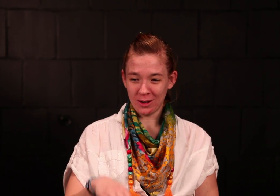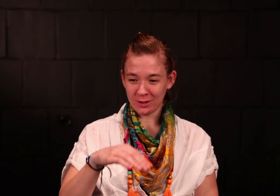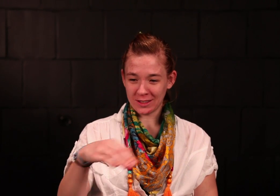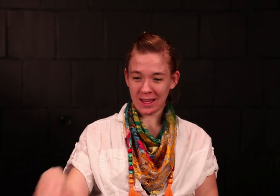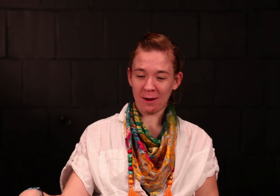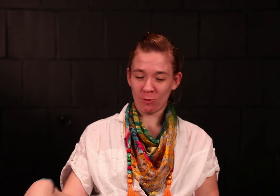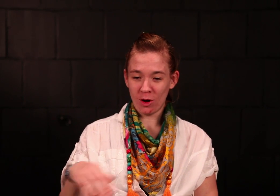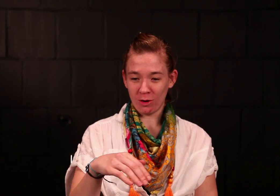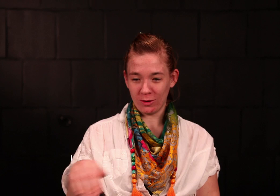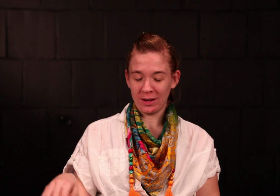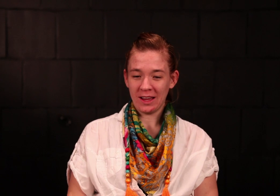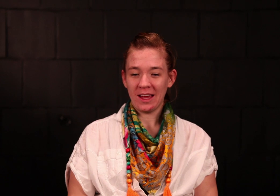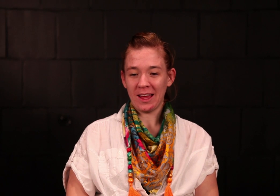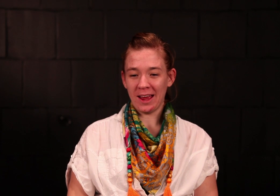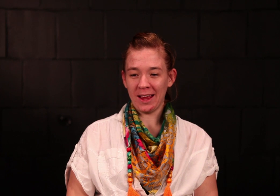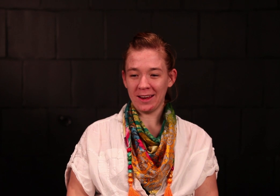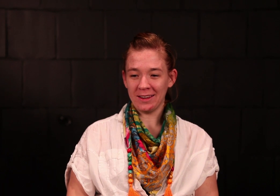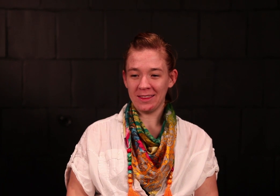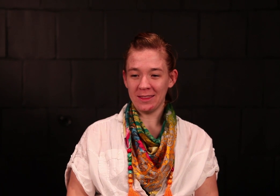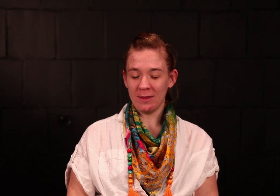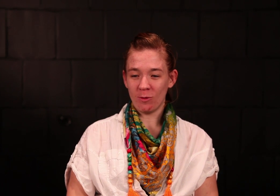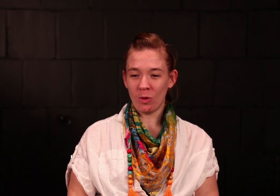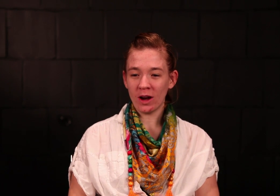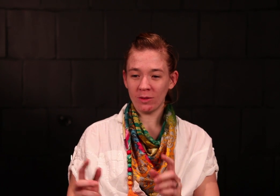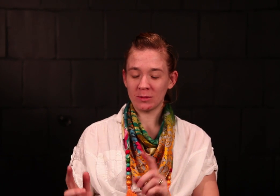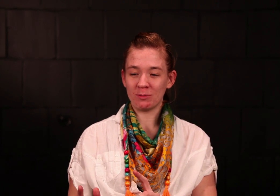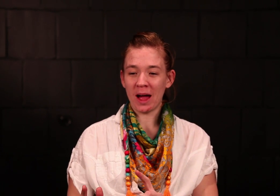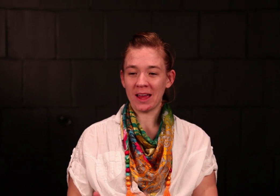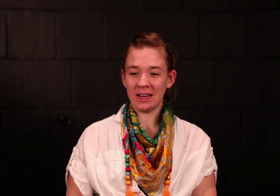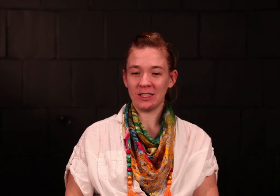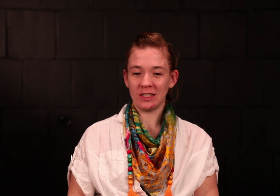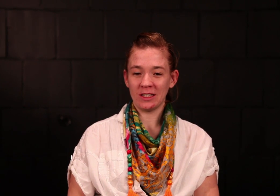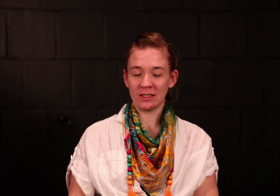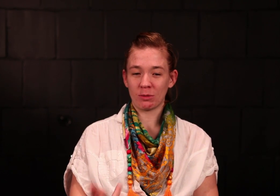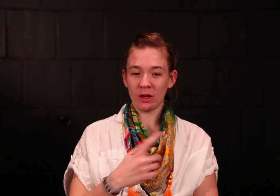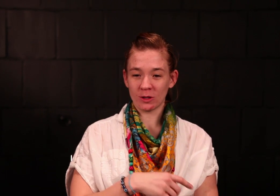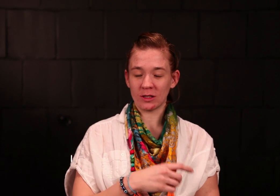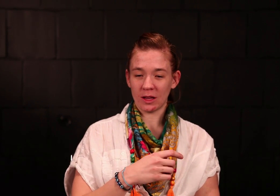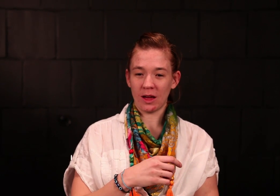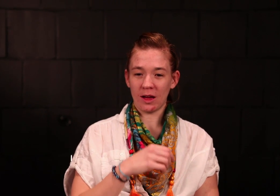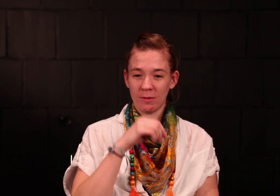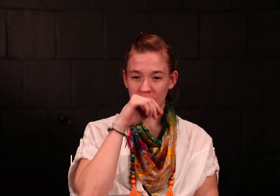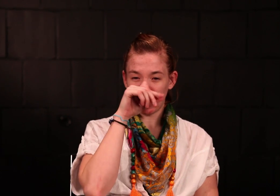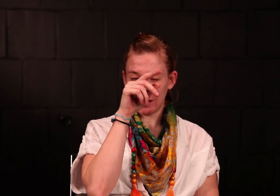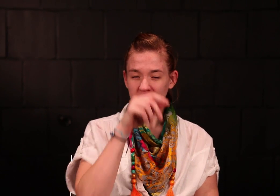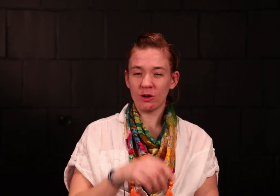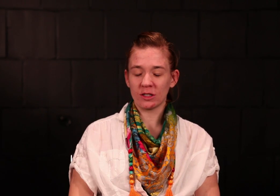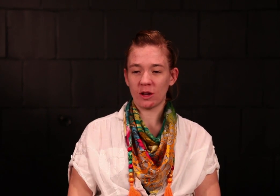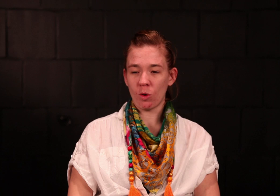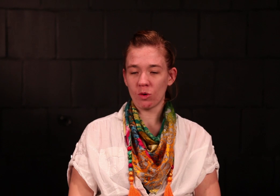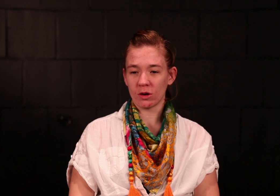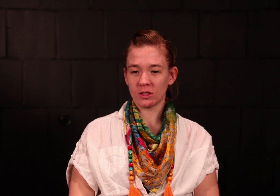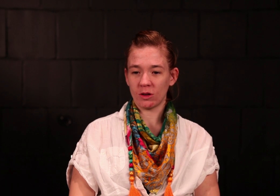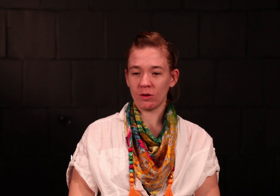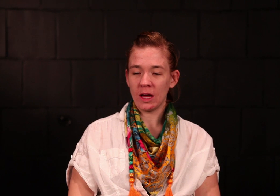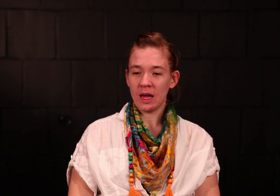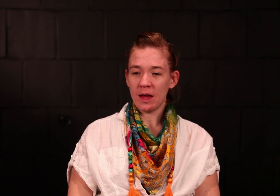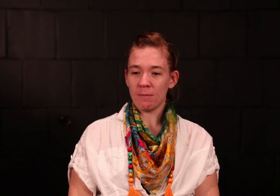on the same road, and one of them's my age, and his brother's a year or so older. So